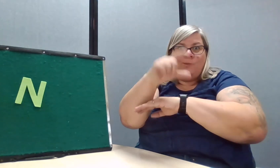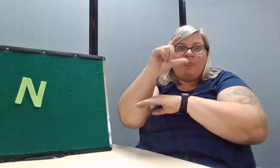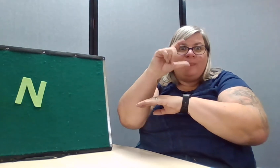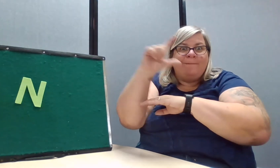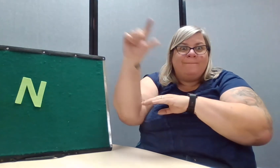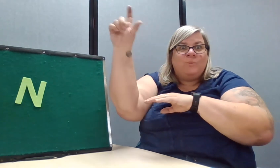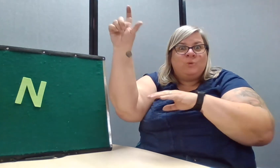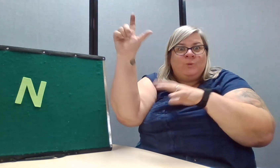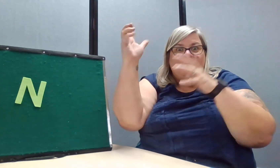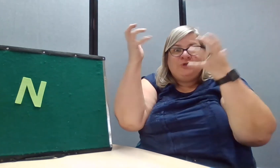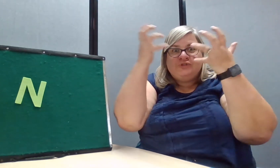And the moon